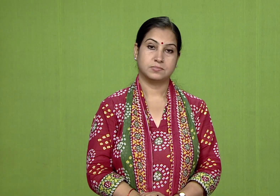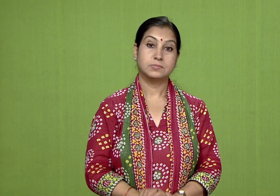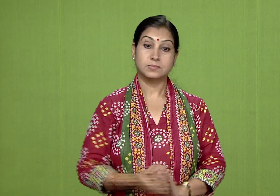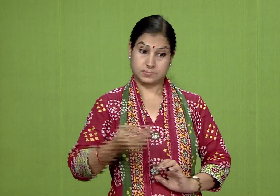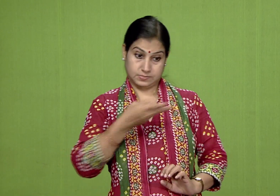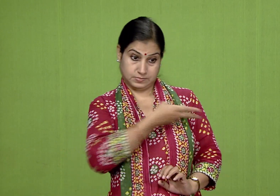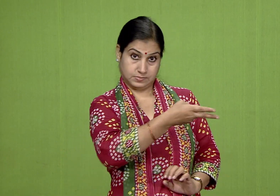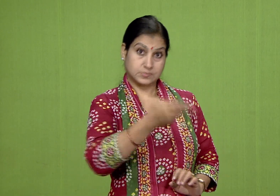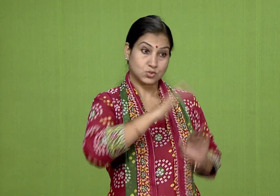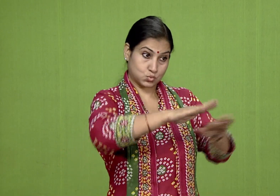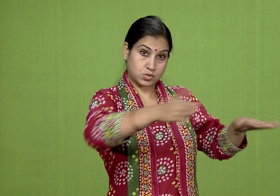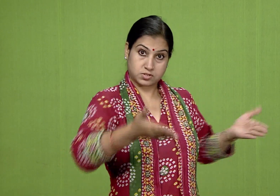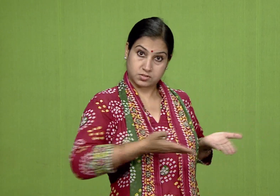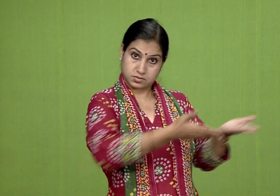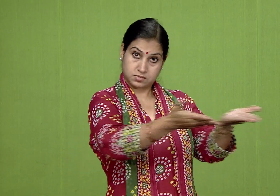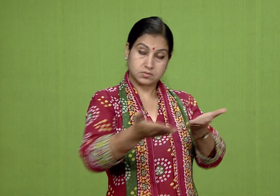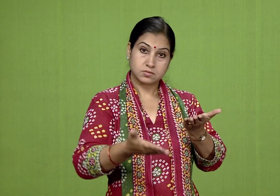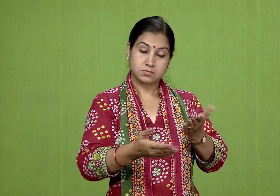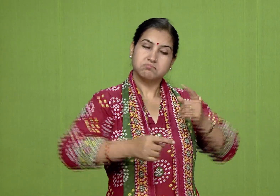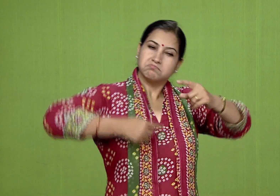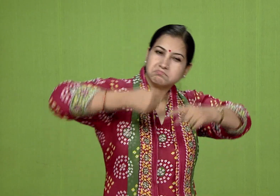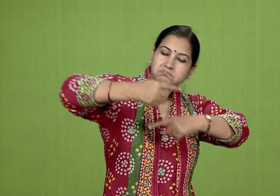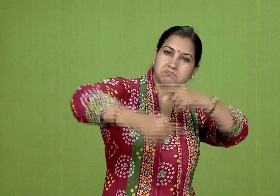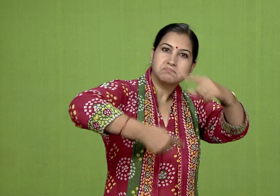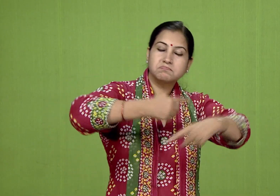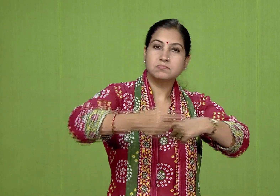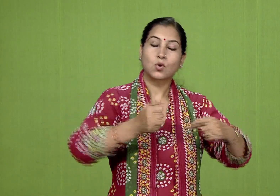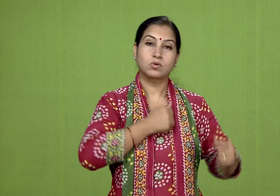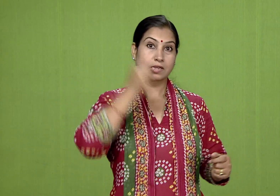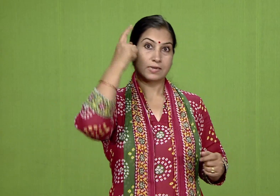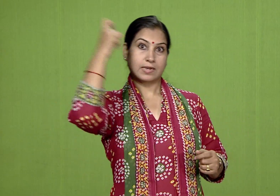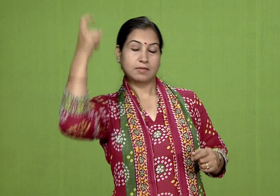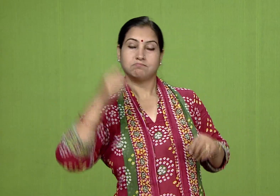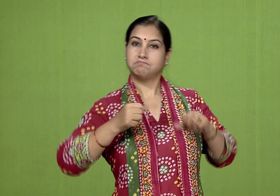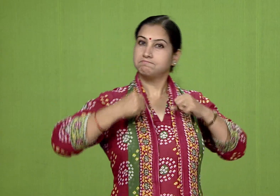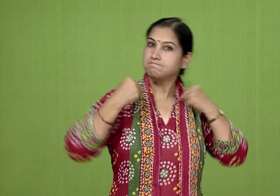These students went on to fulfill their dreams.